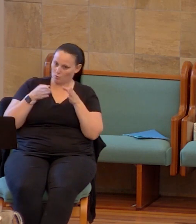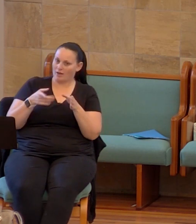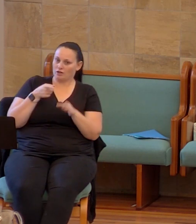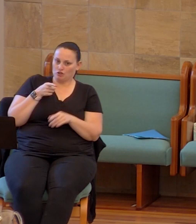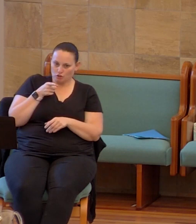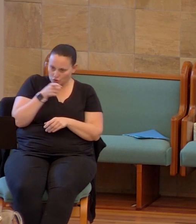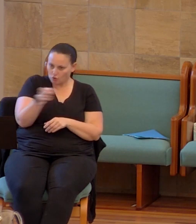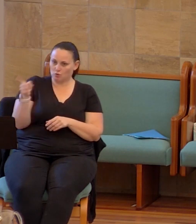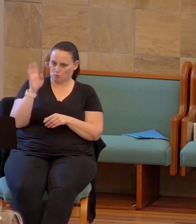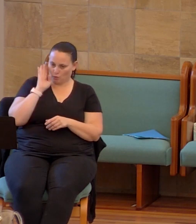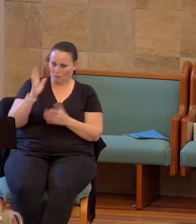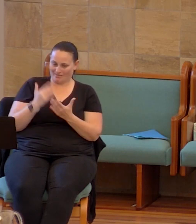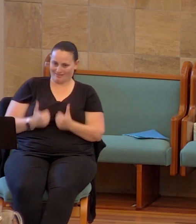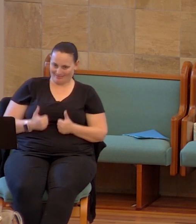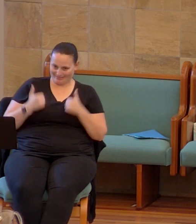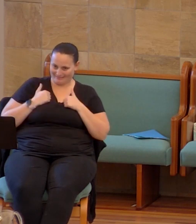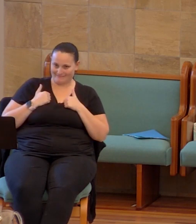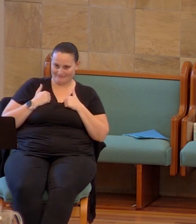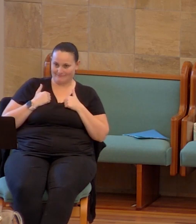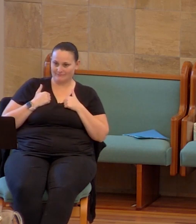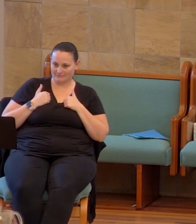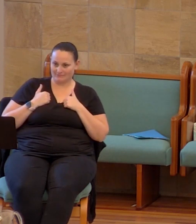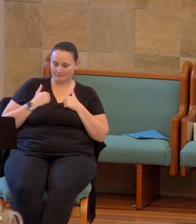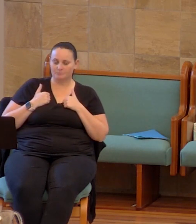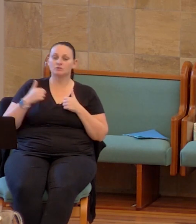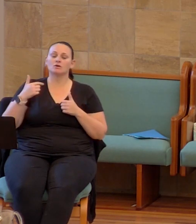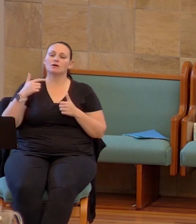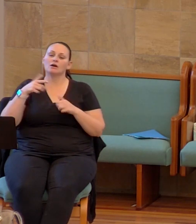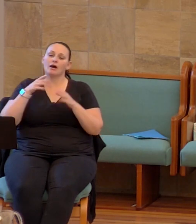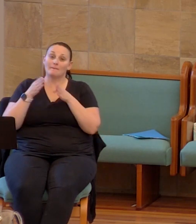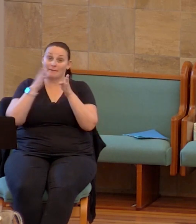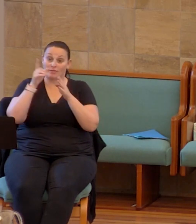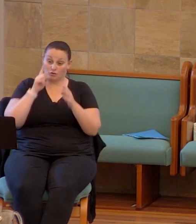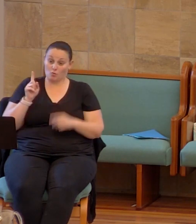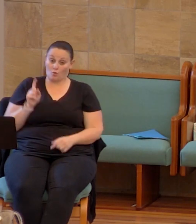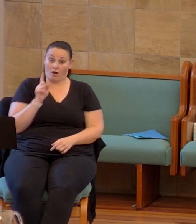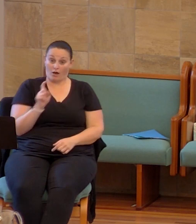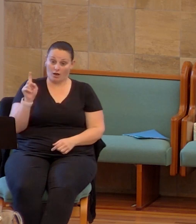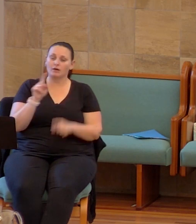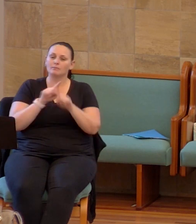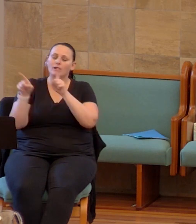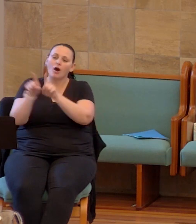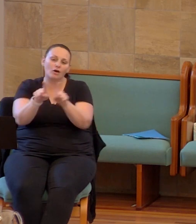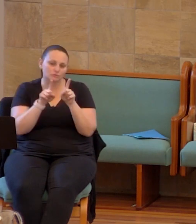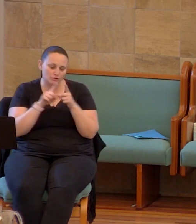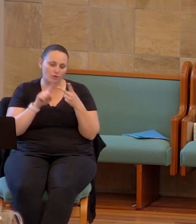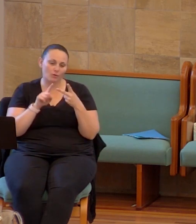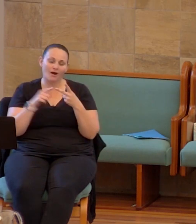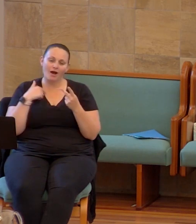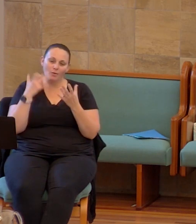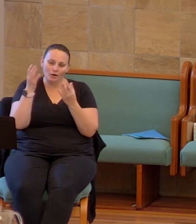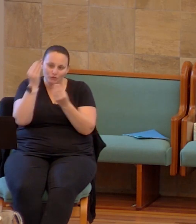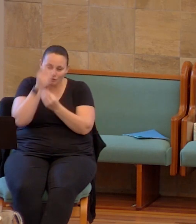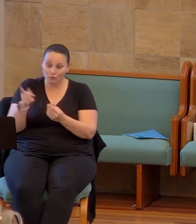you are going to live. So I'm the path that you'll walk, but also I want you